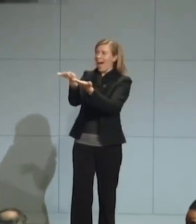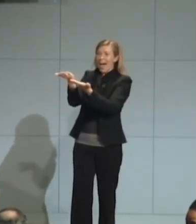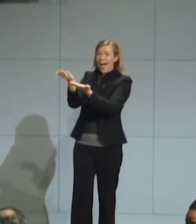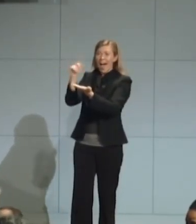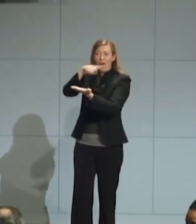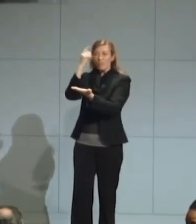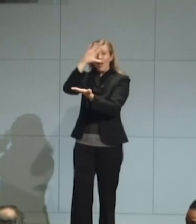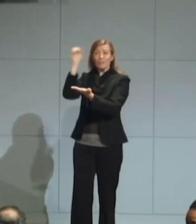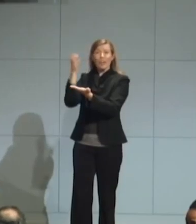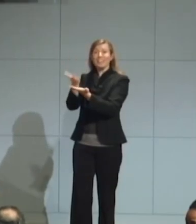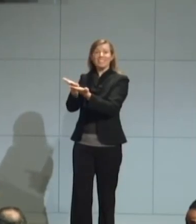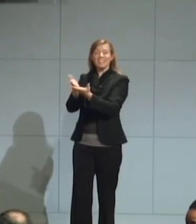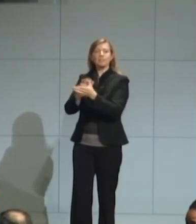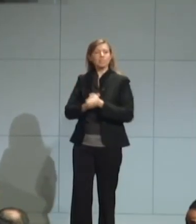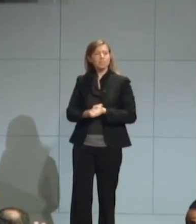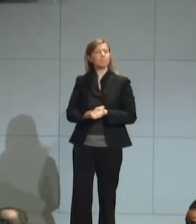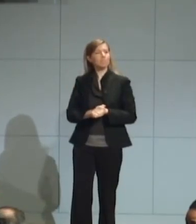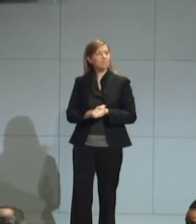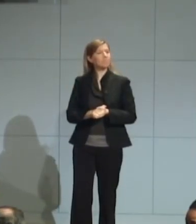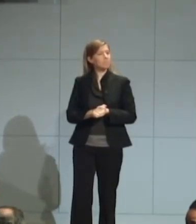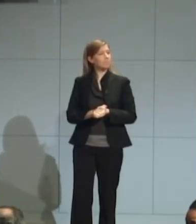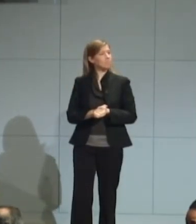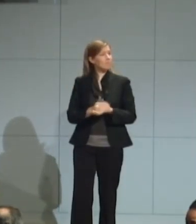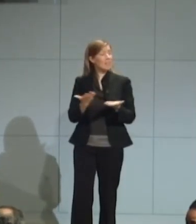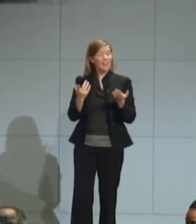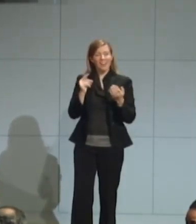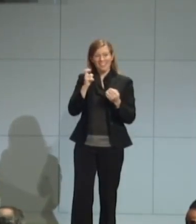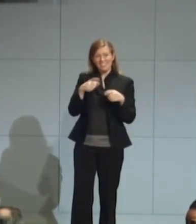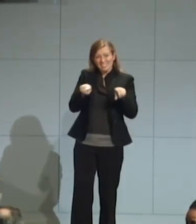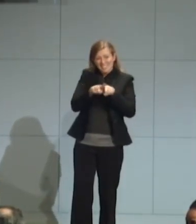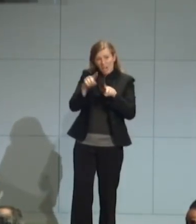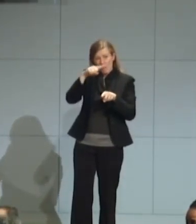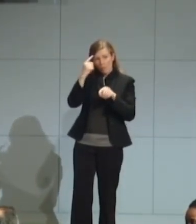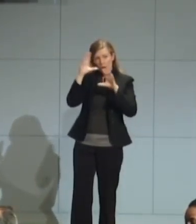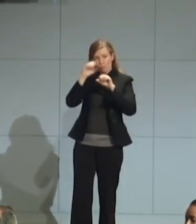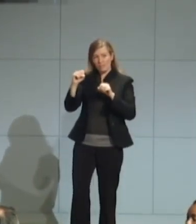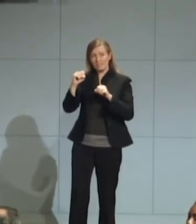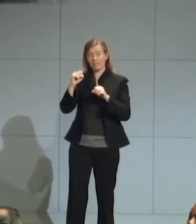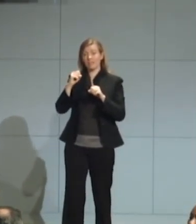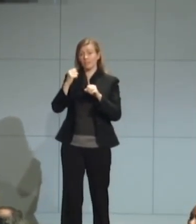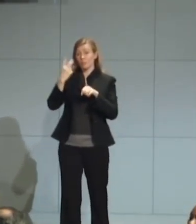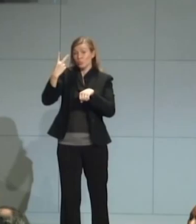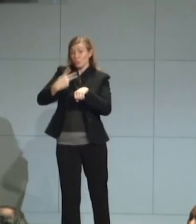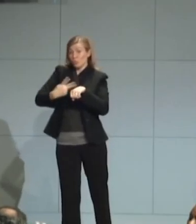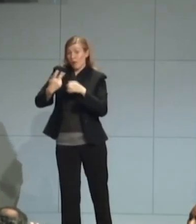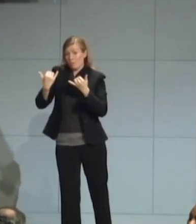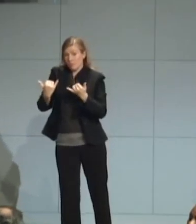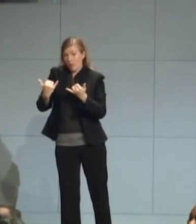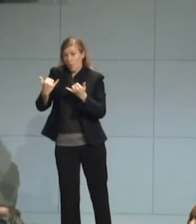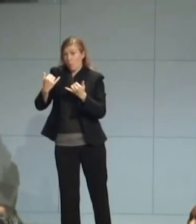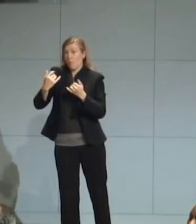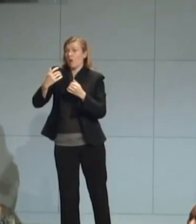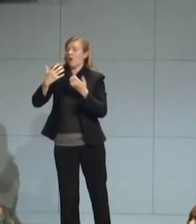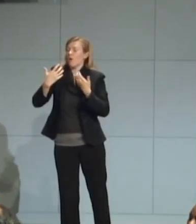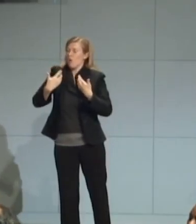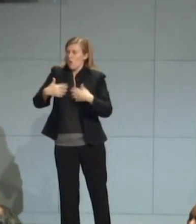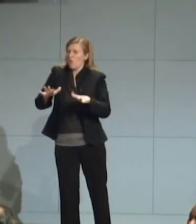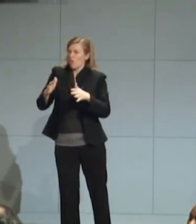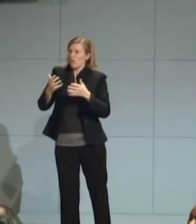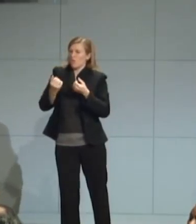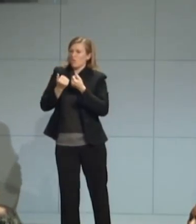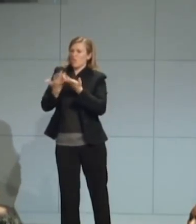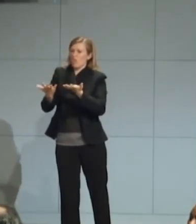or from which we have in some way as a nation benefited. But that was his first line of defense. We don't need to talk about